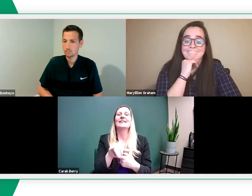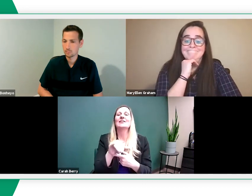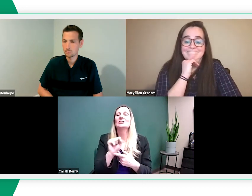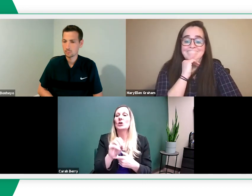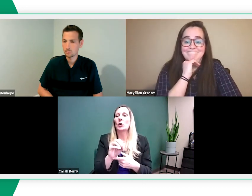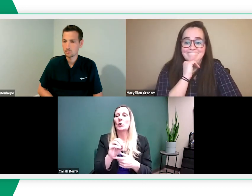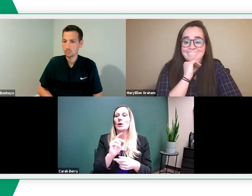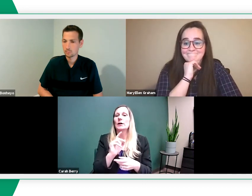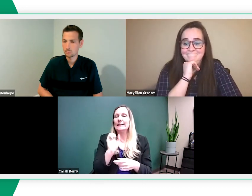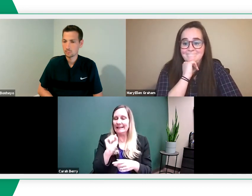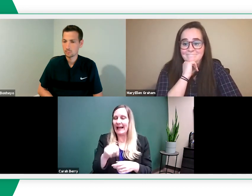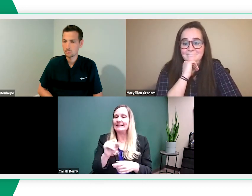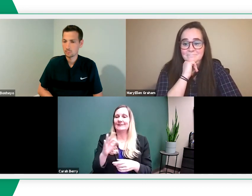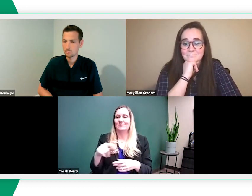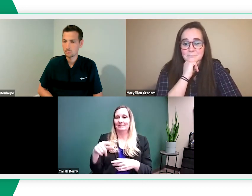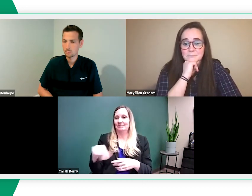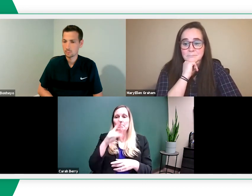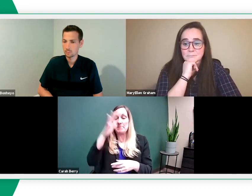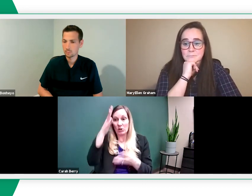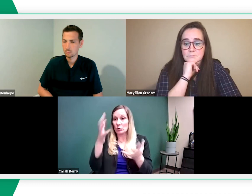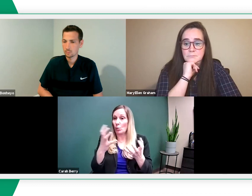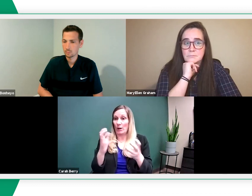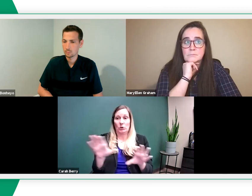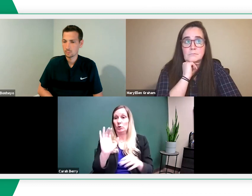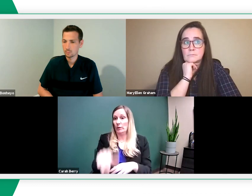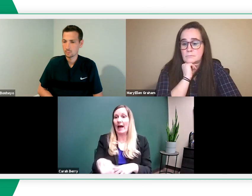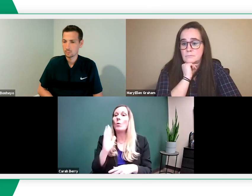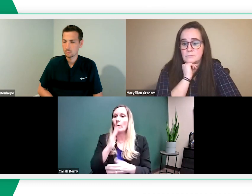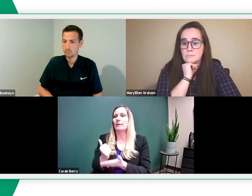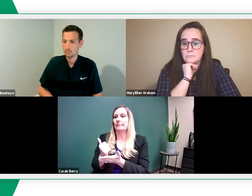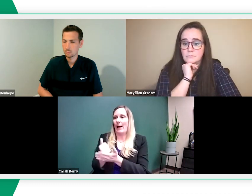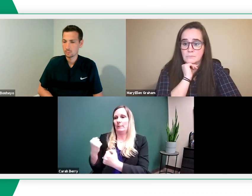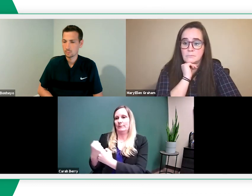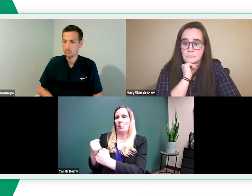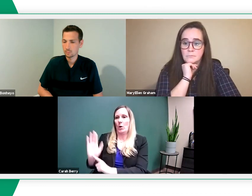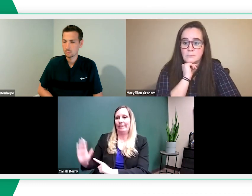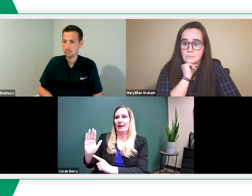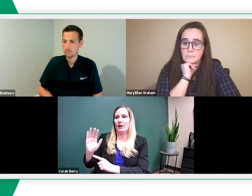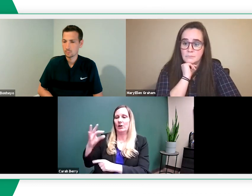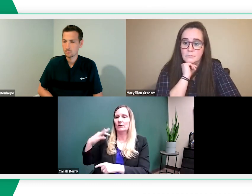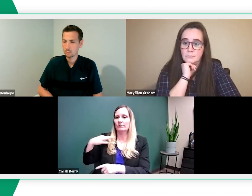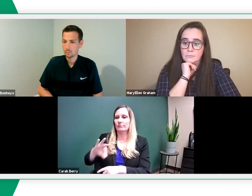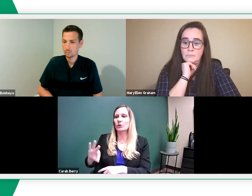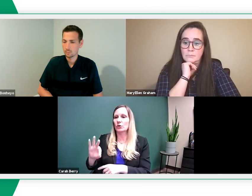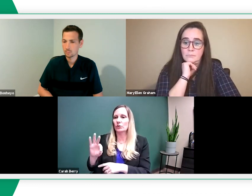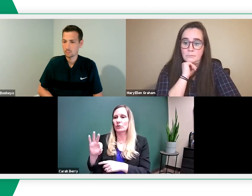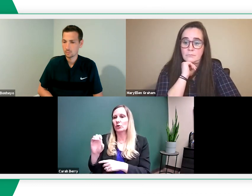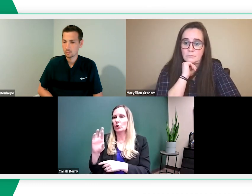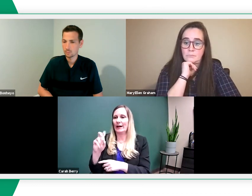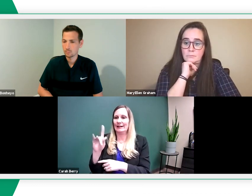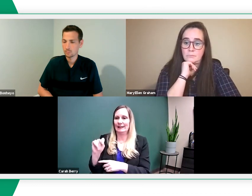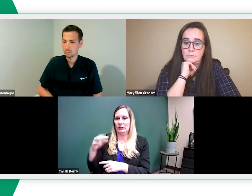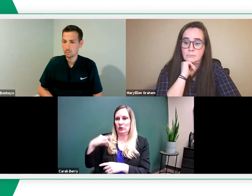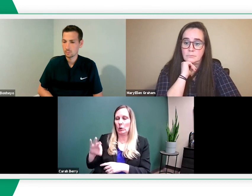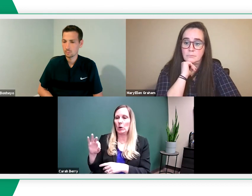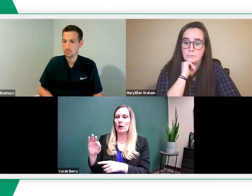student loan, all of that. So yes, if parents want to do that, that will help support the